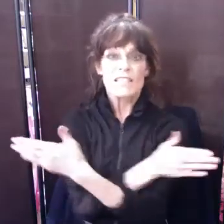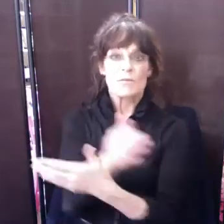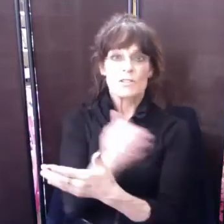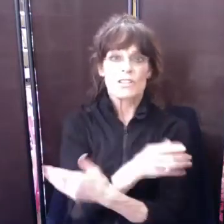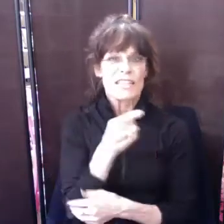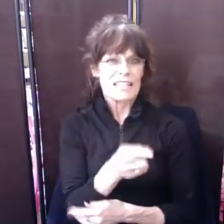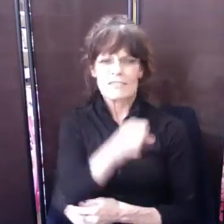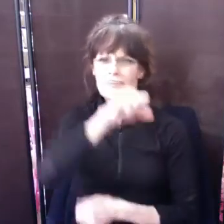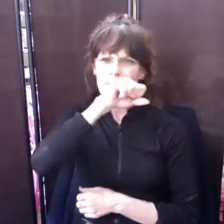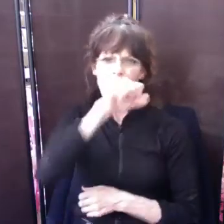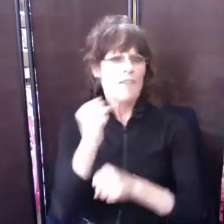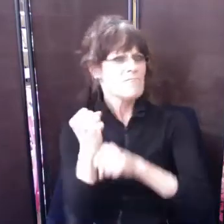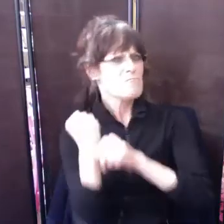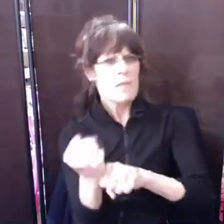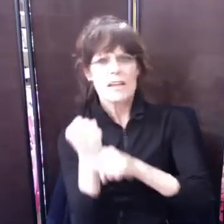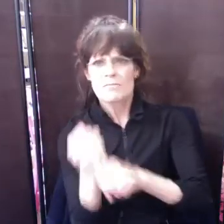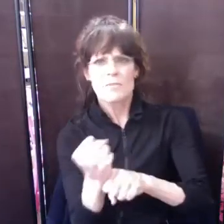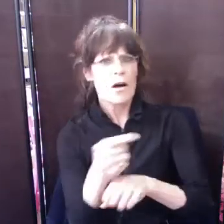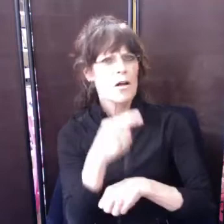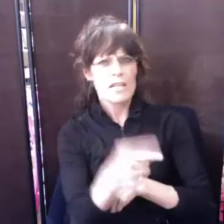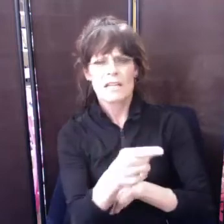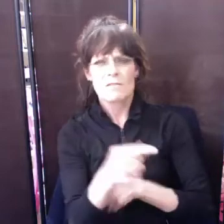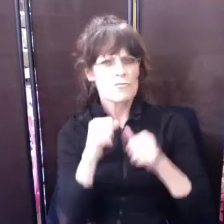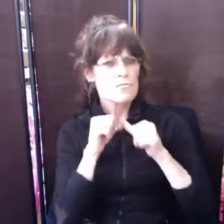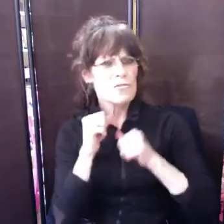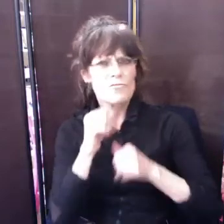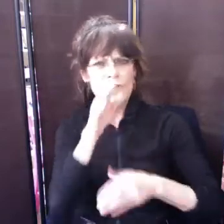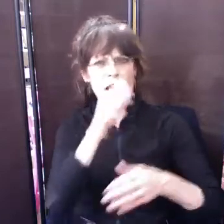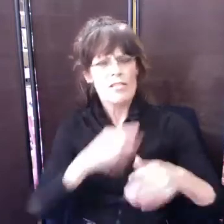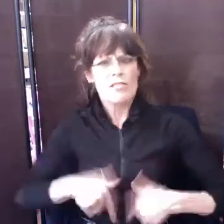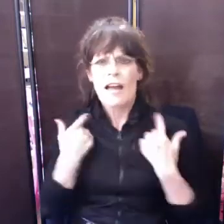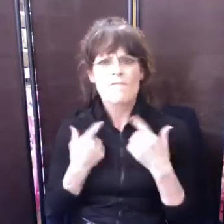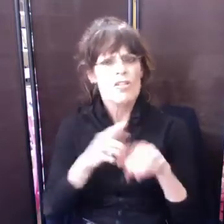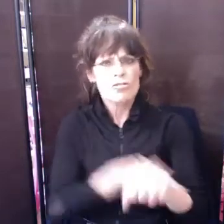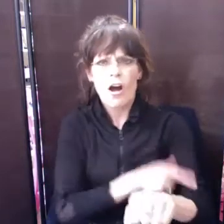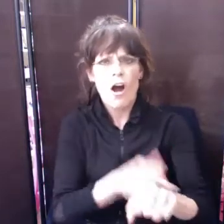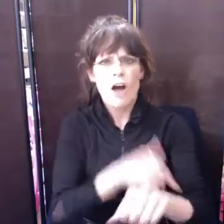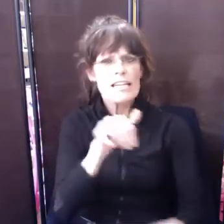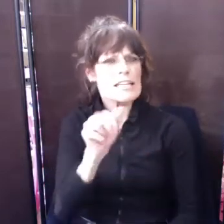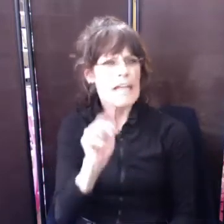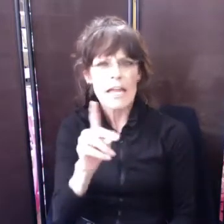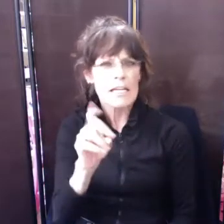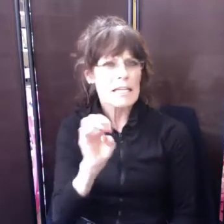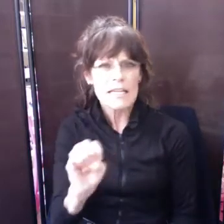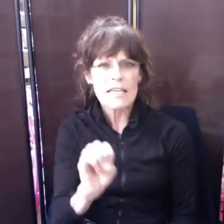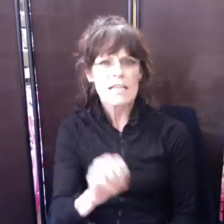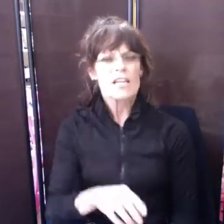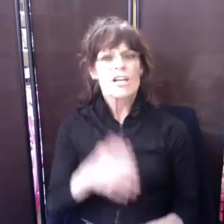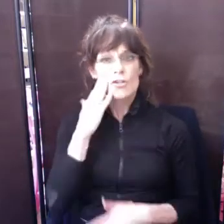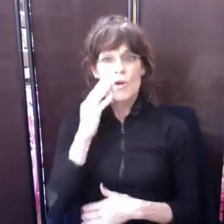was a lifelong Yankee fan. He was in Yankee Stadium when his idol Lou Gehrig gave the famous "I'm the luckiest man